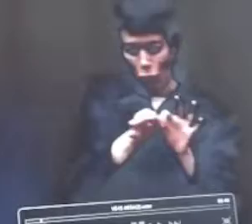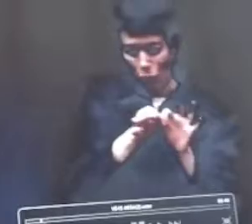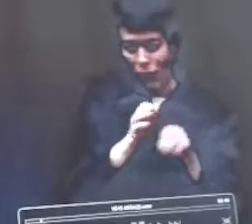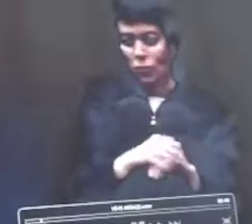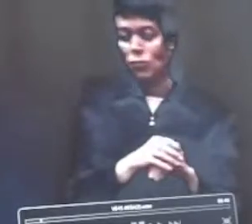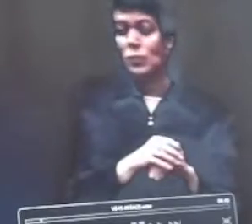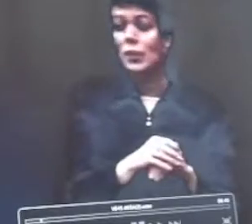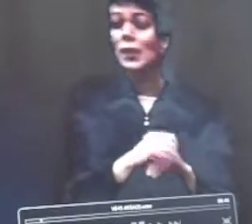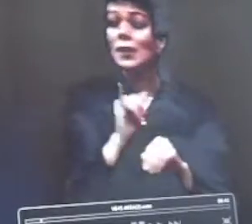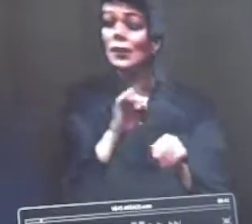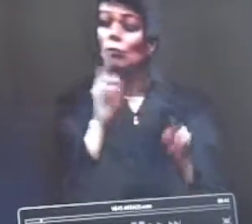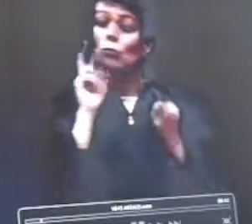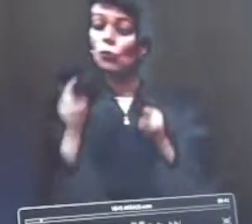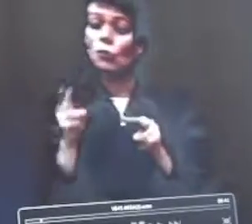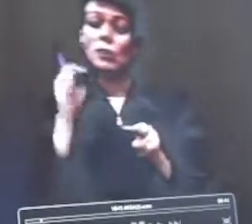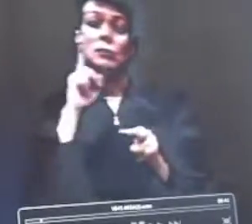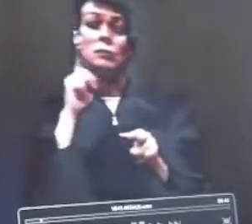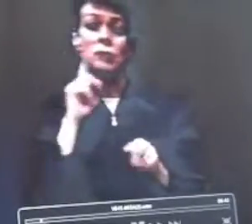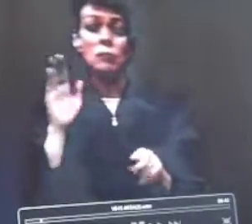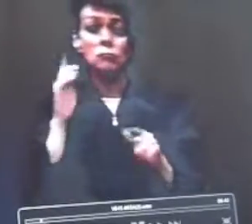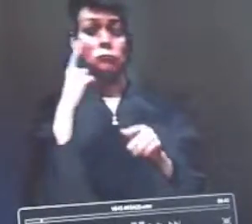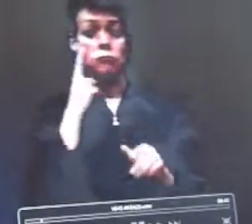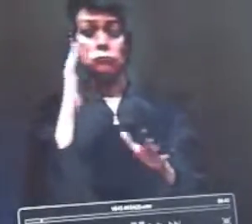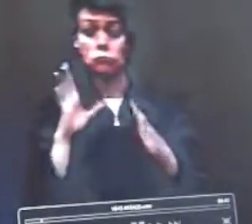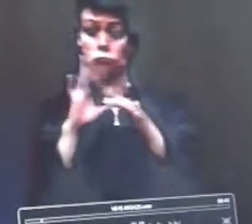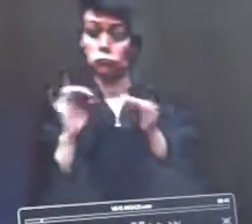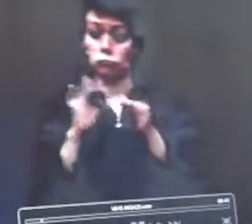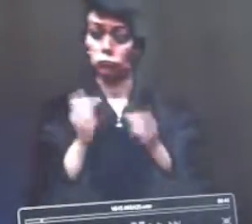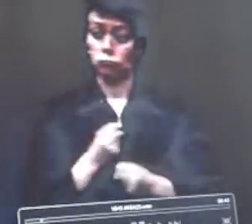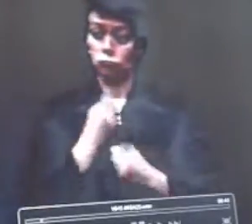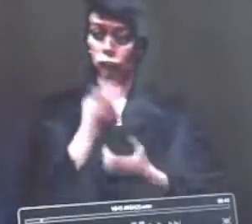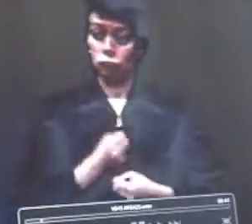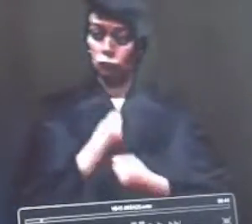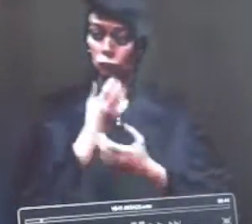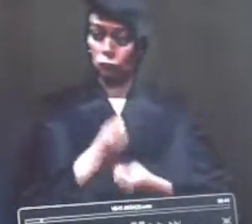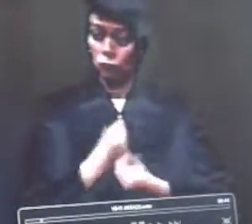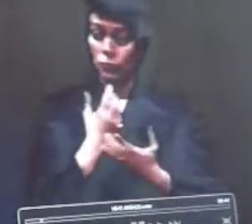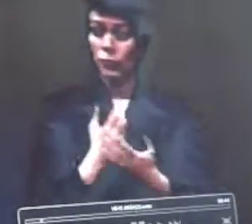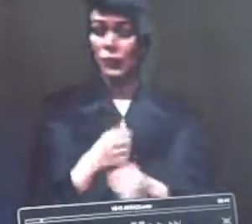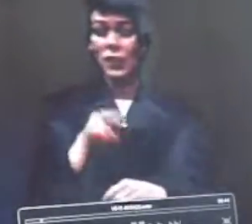information was incorrect during the interpretation. If you look at the deaf testimony,